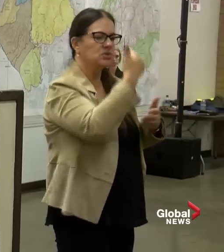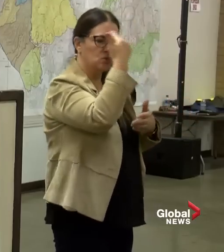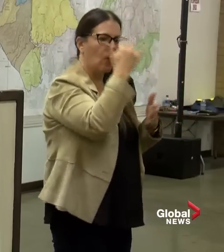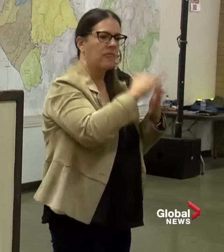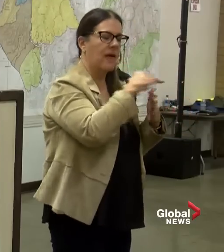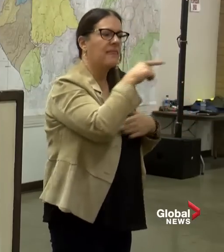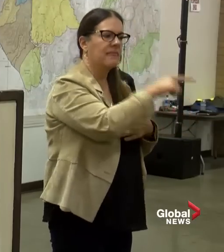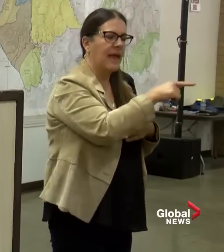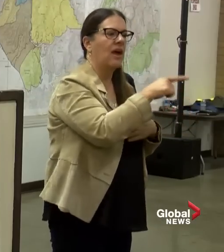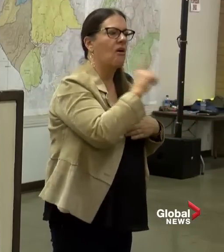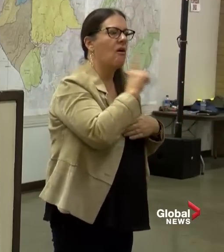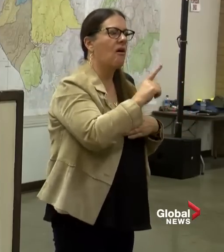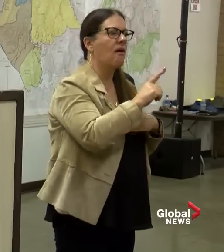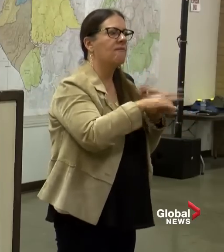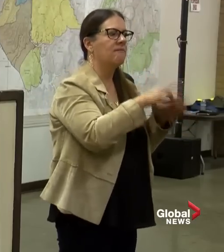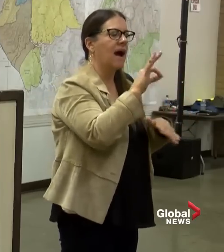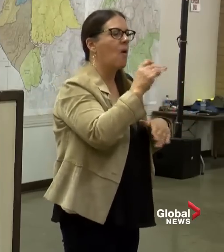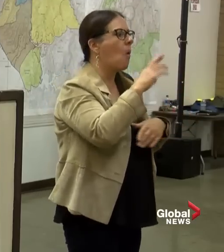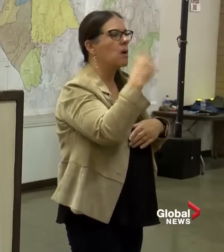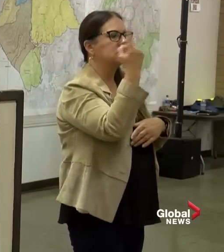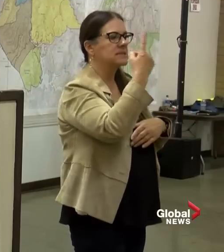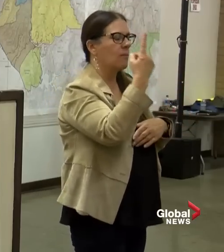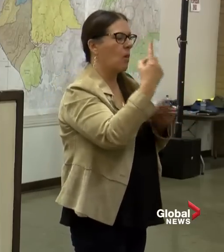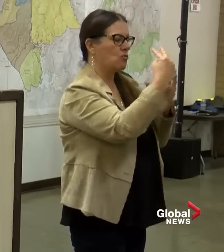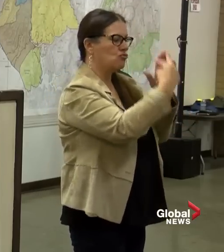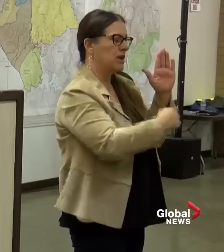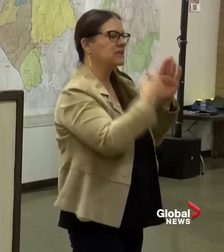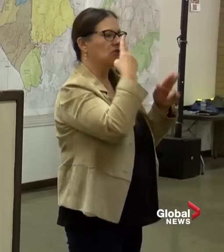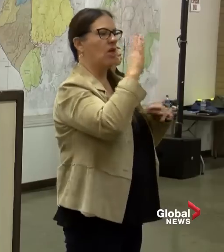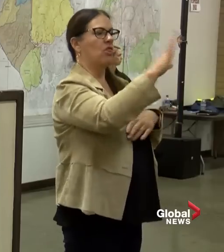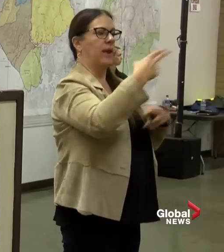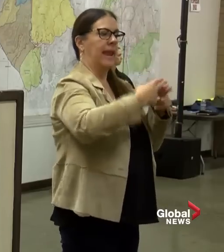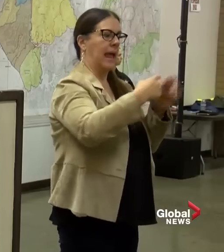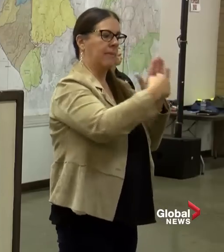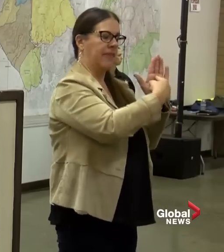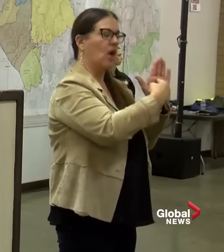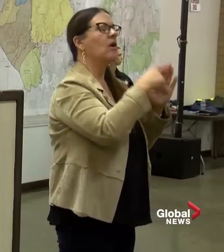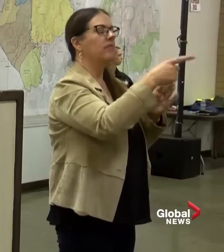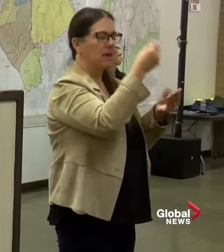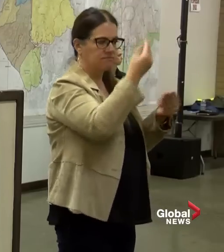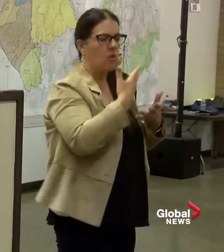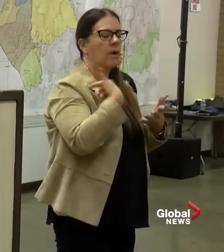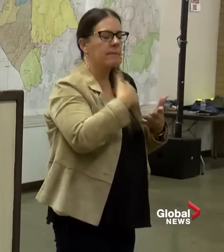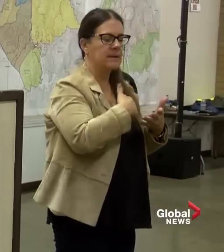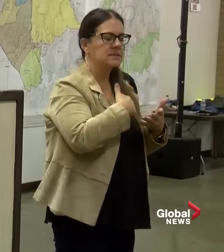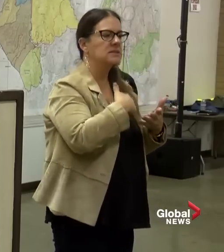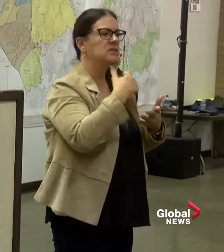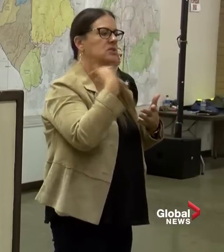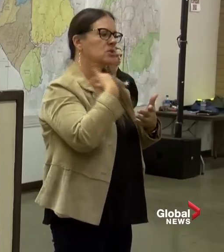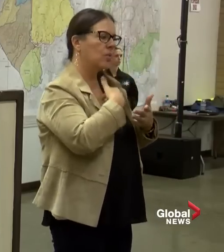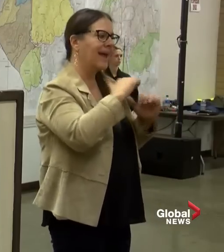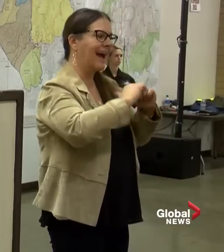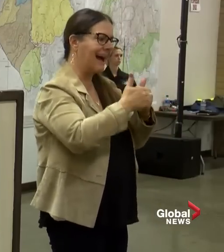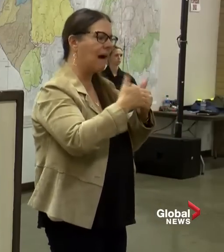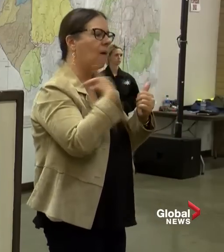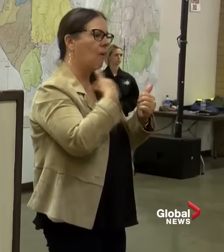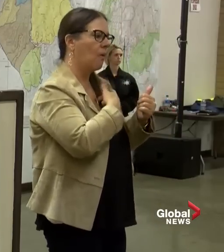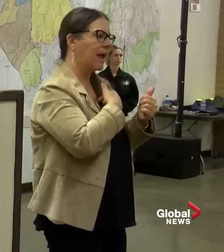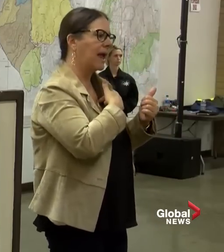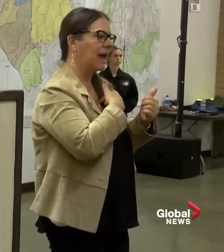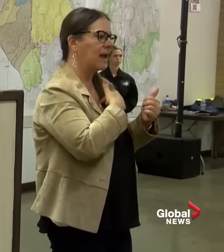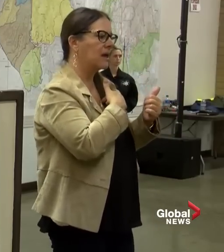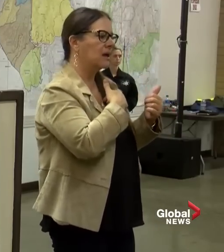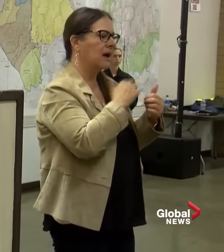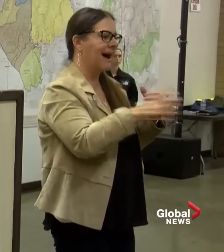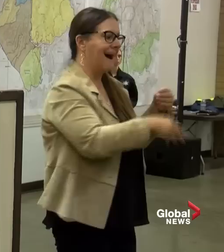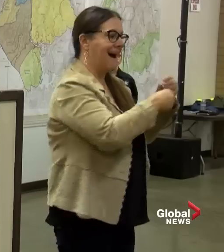they read the list and said, I'm safe. And so we work to add the names that we don't previously